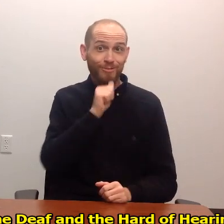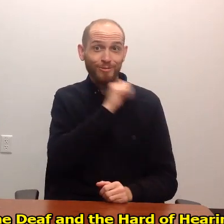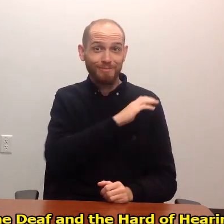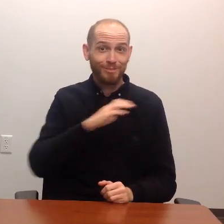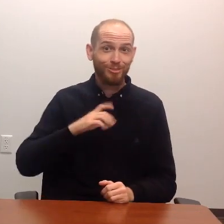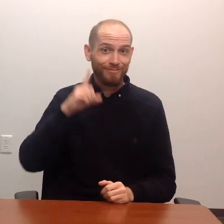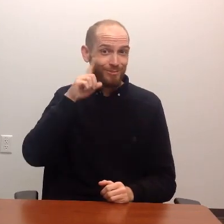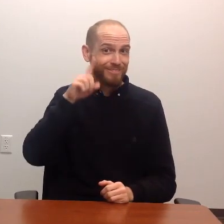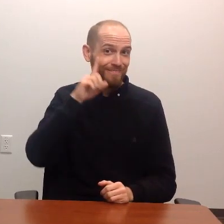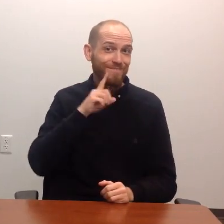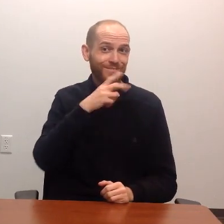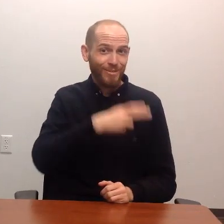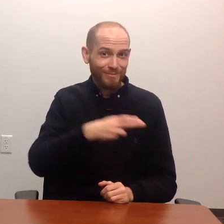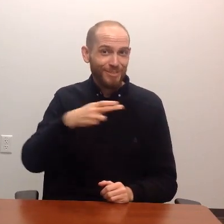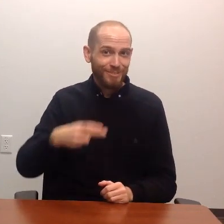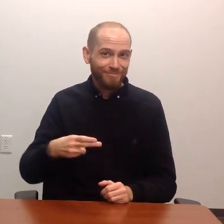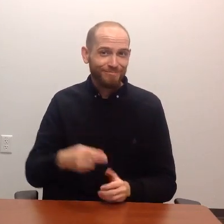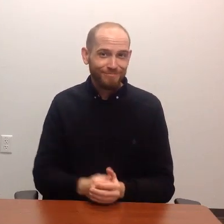of Hearing.